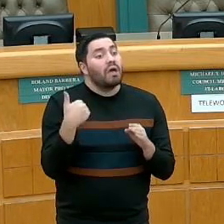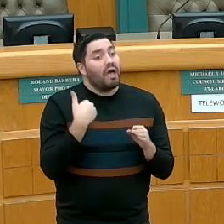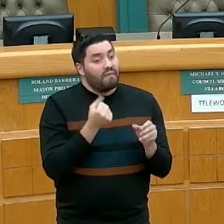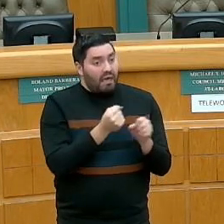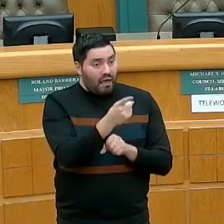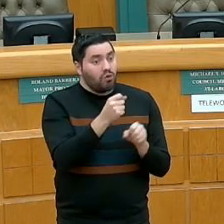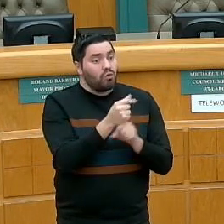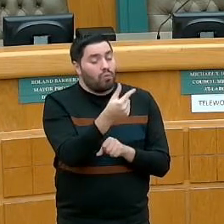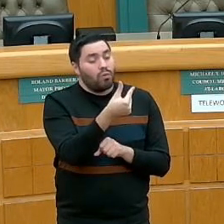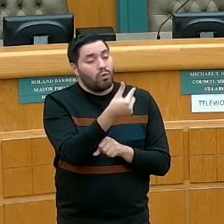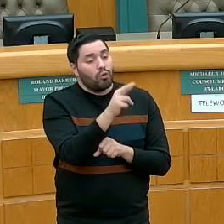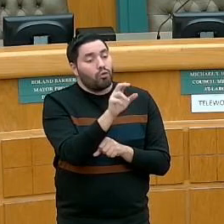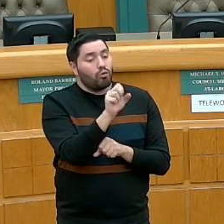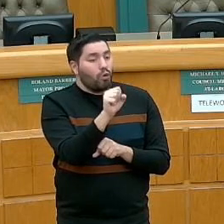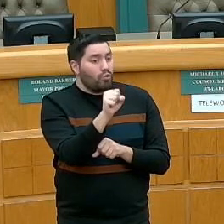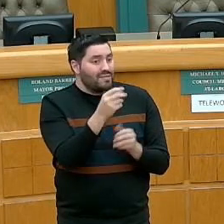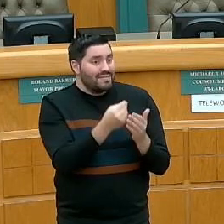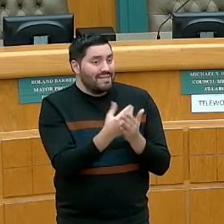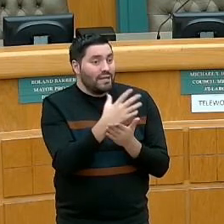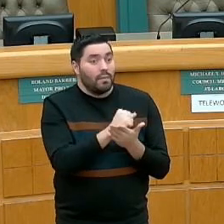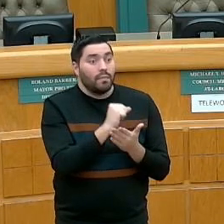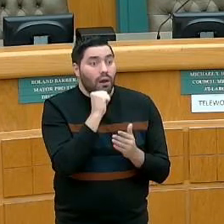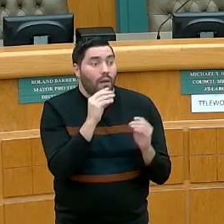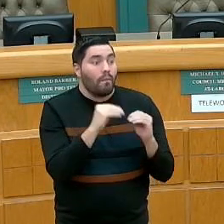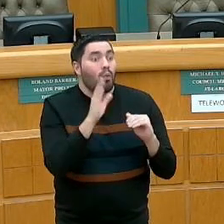gross revenues not more than $5 million.